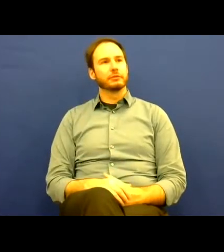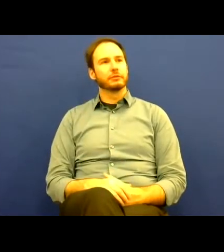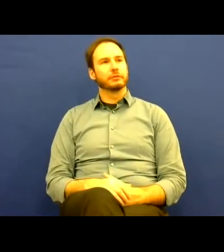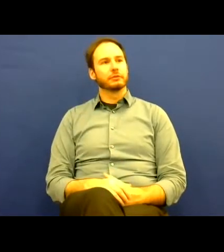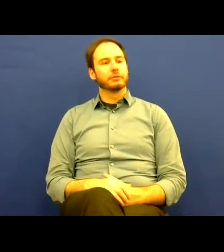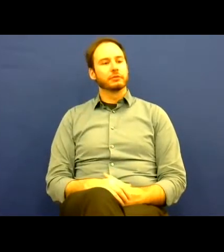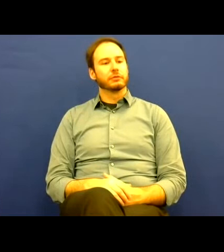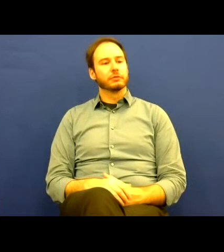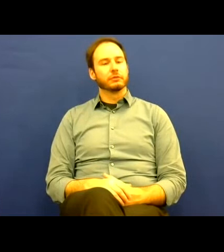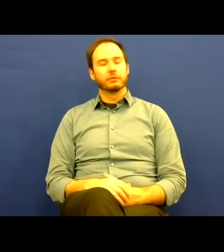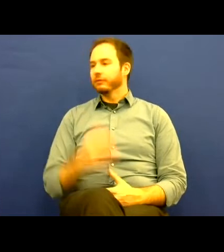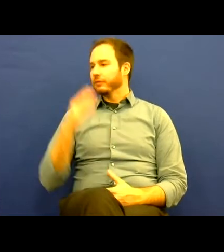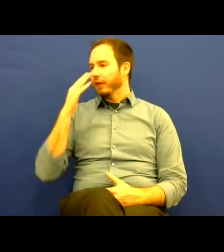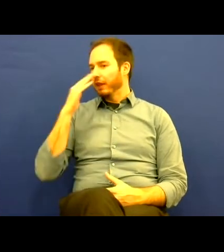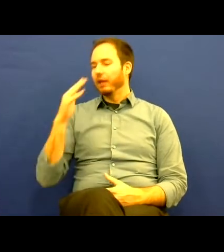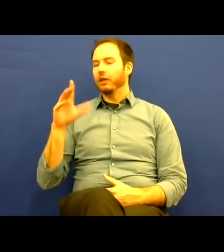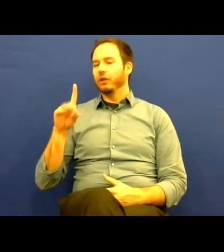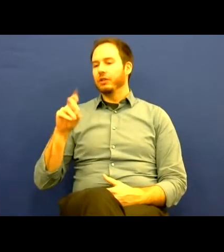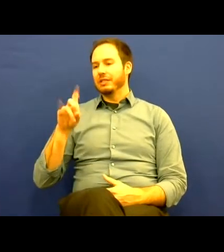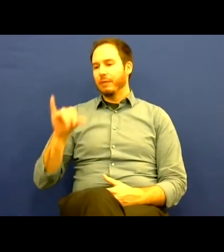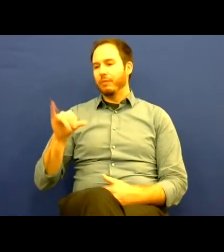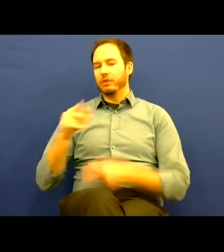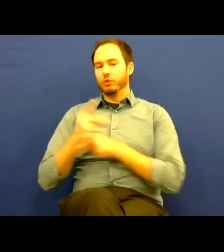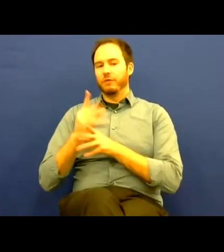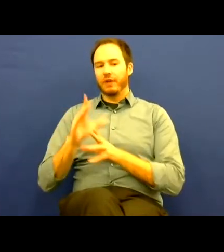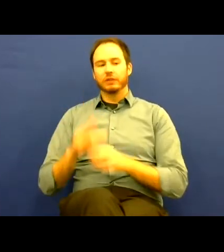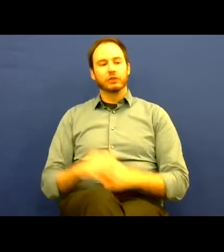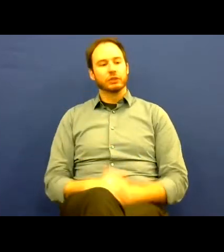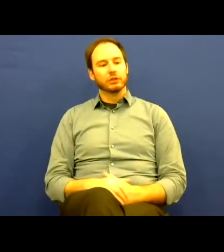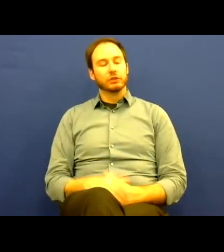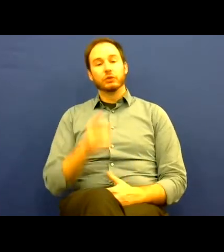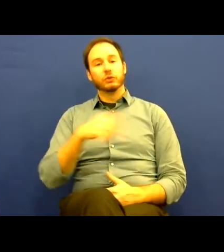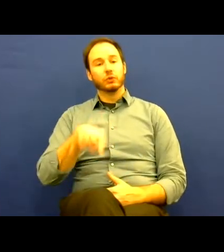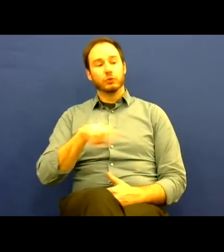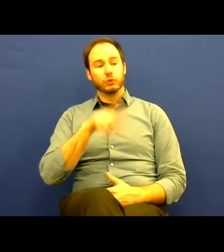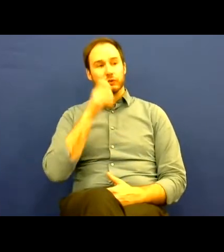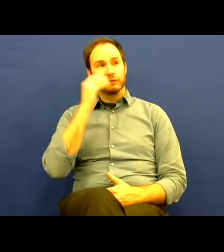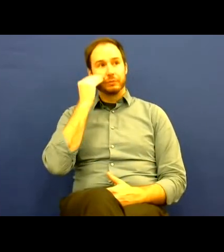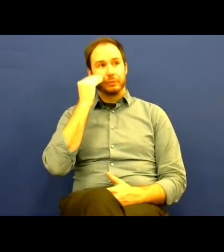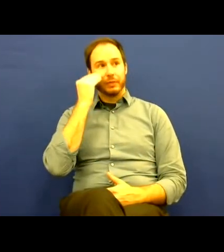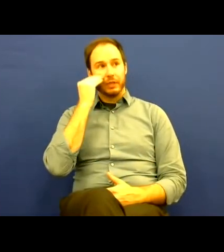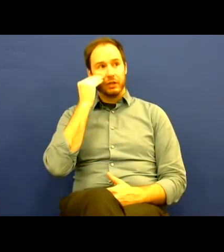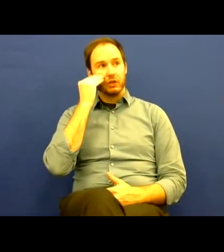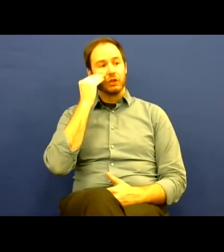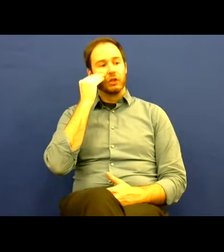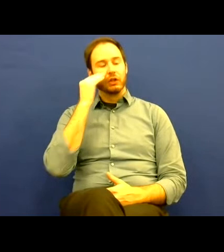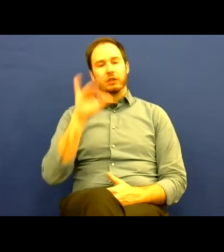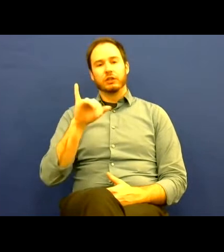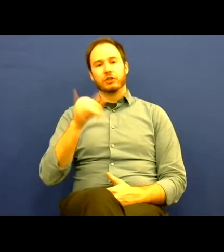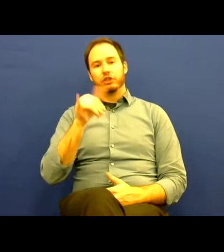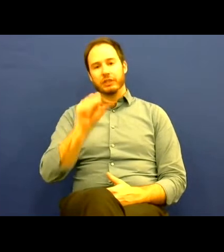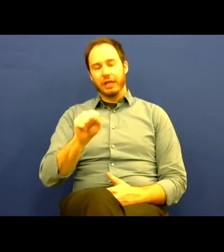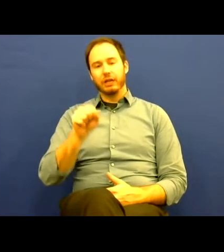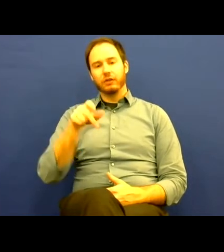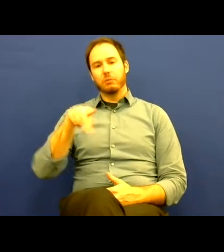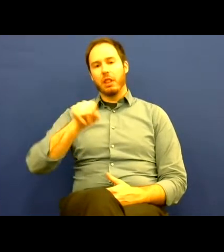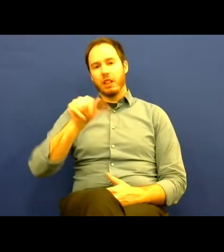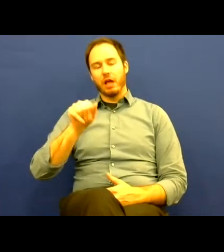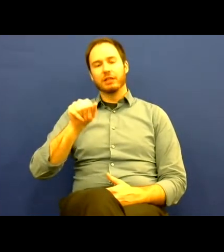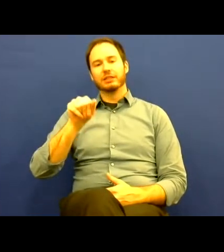much, Mr. Deputy Supervisor. For those of you that are familiar with J. Scuddy Plaza